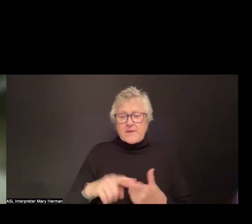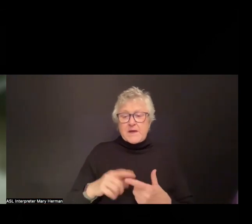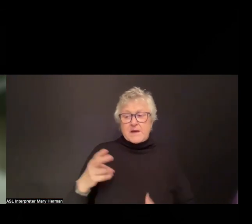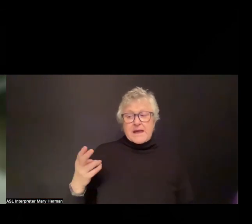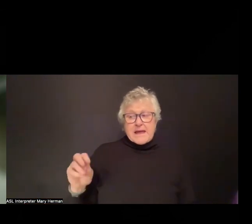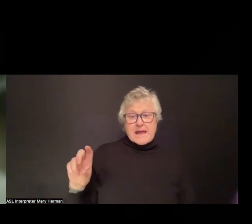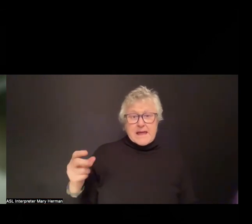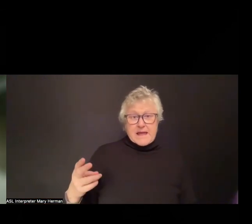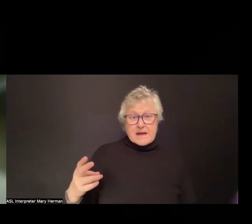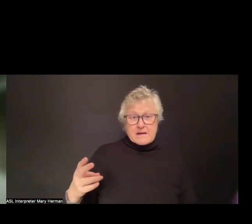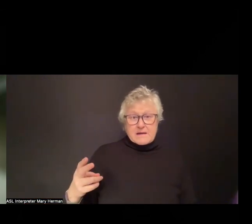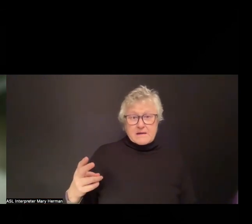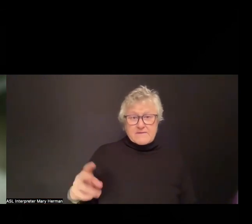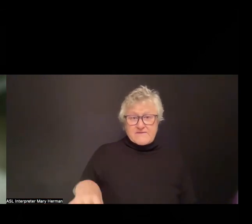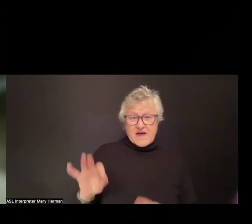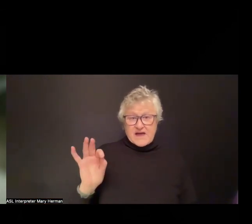Chapter 4.